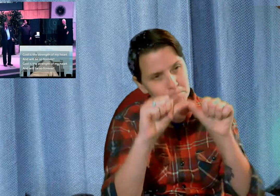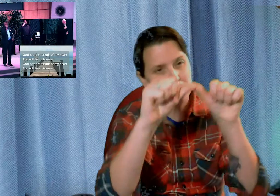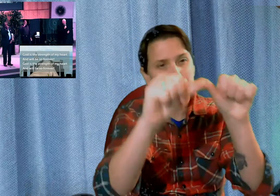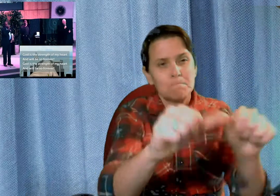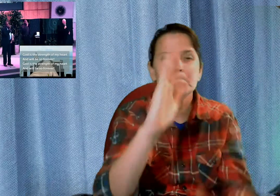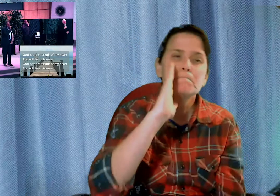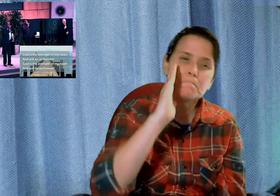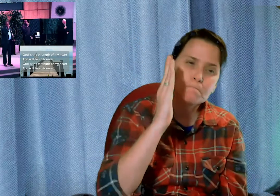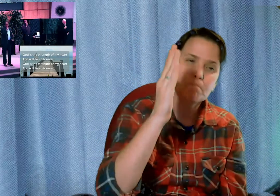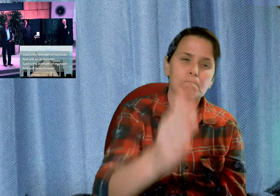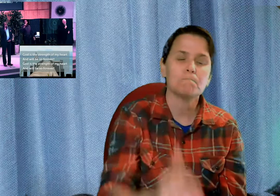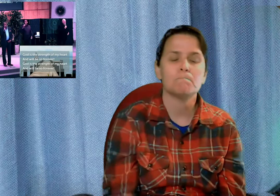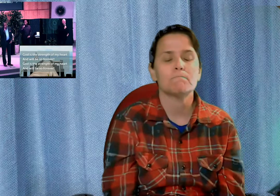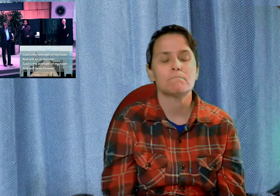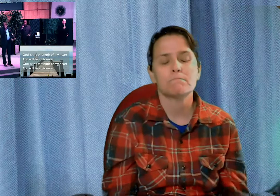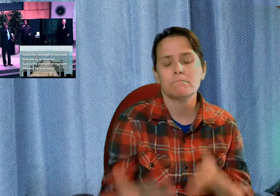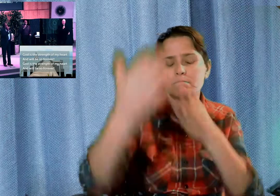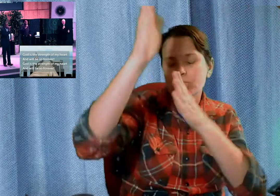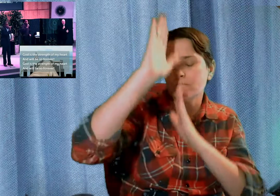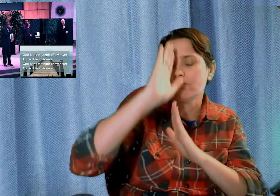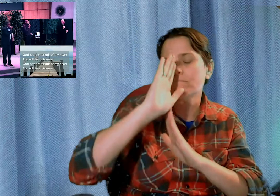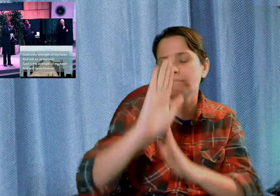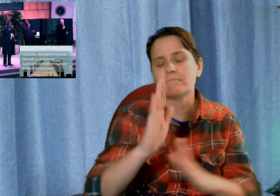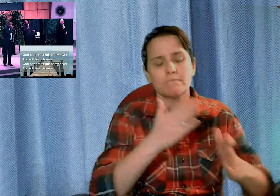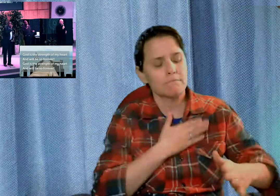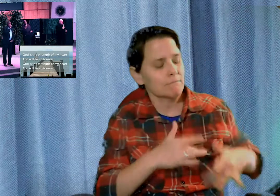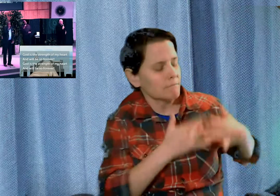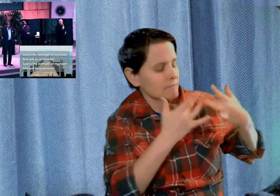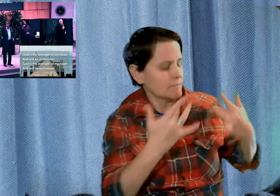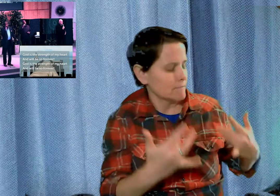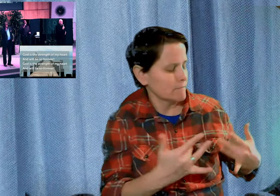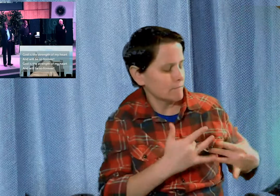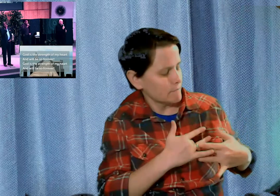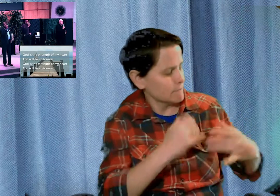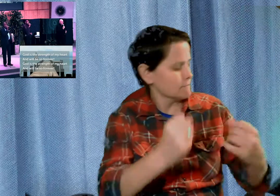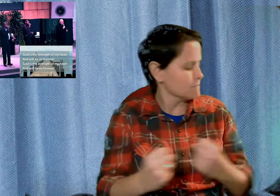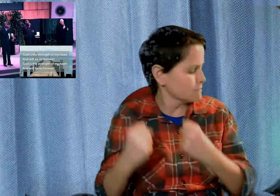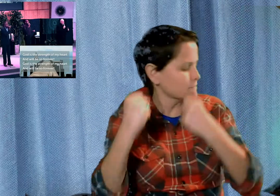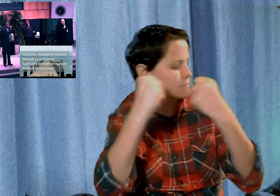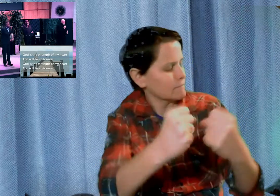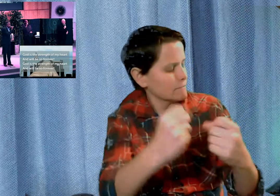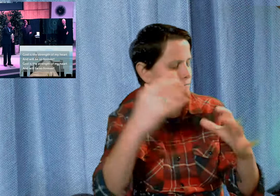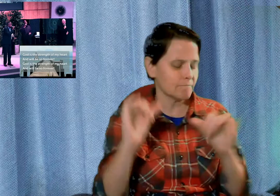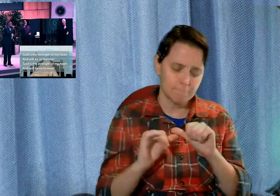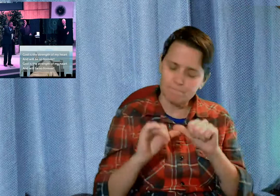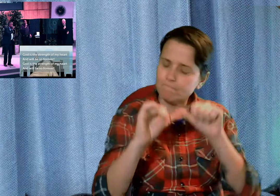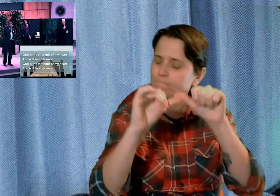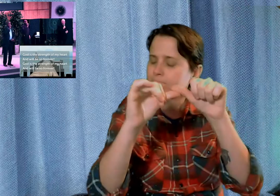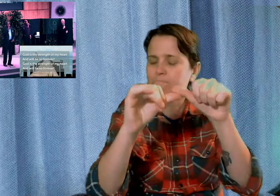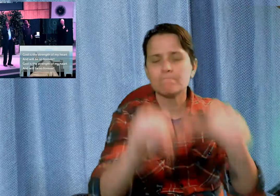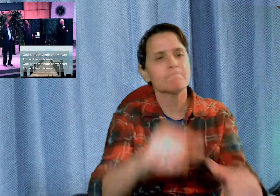forever. God is the strength of my heart, and will be so